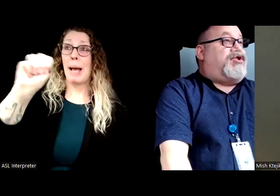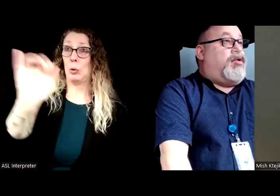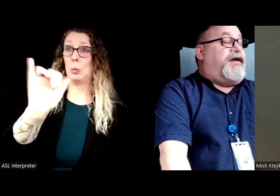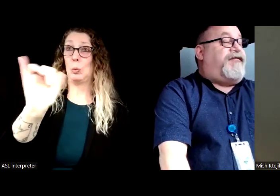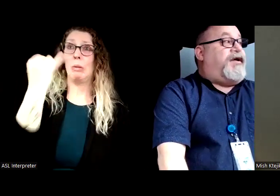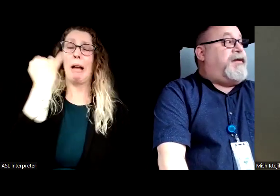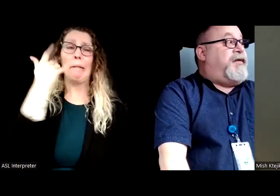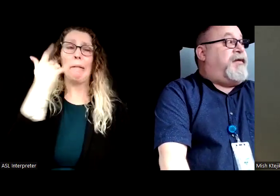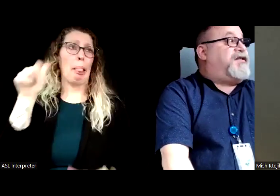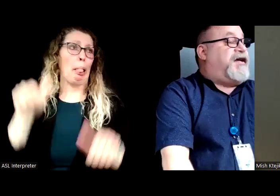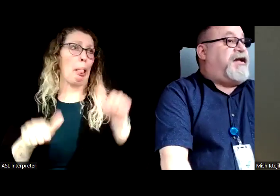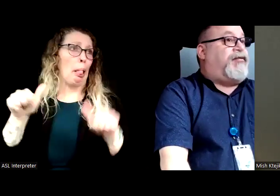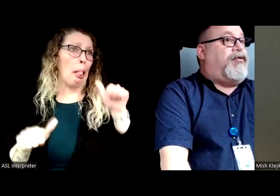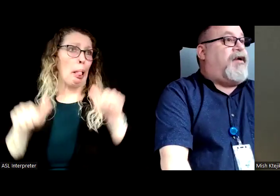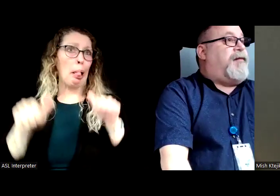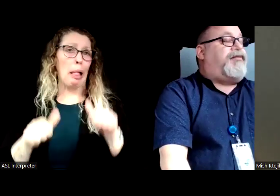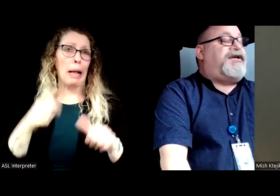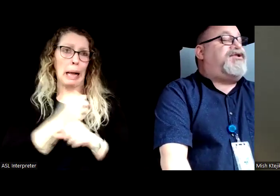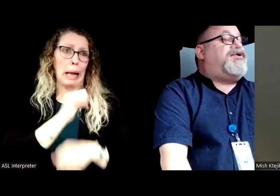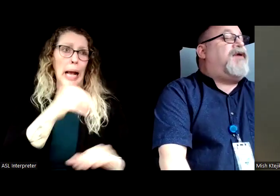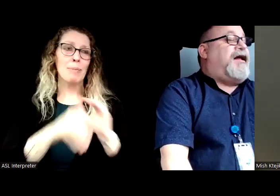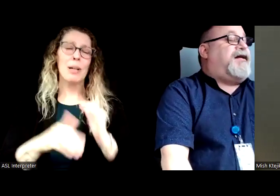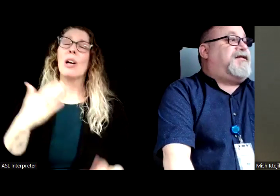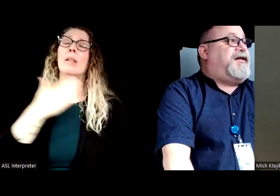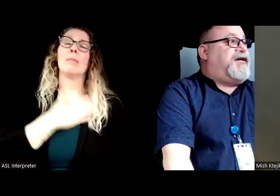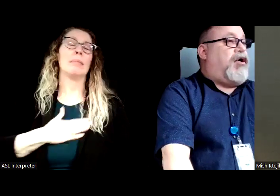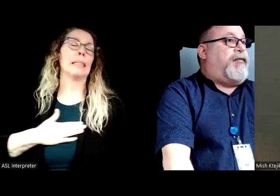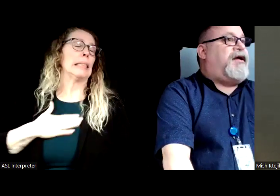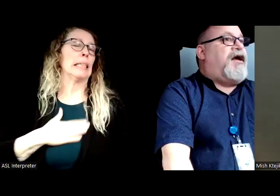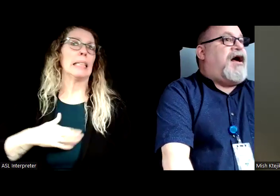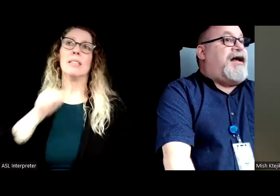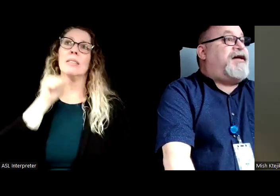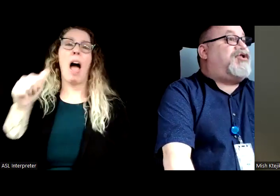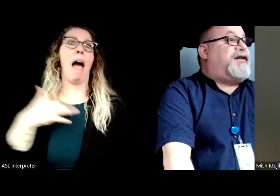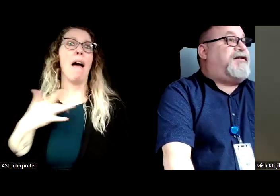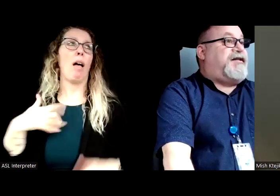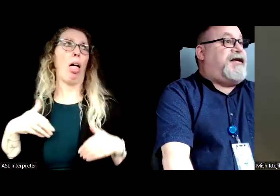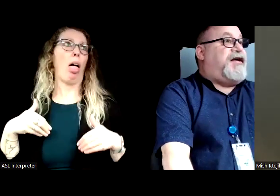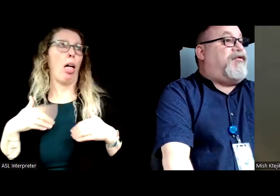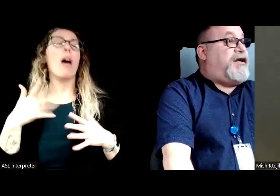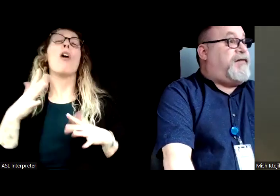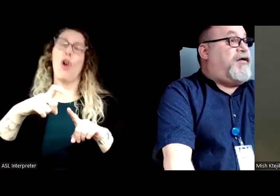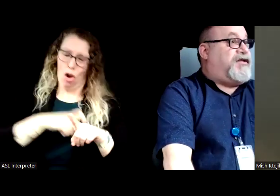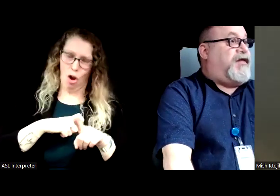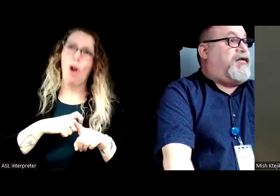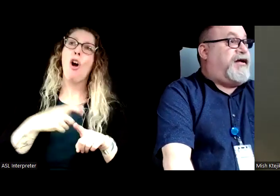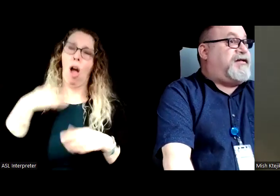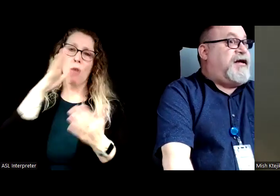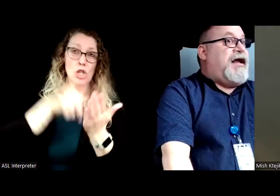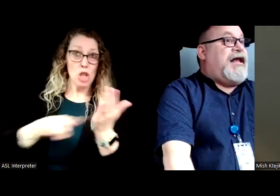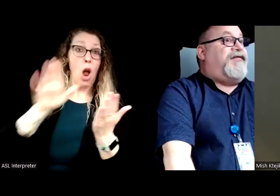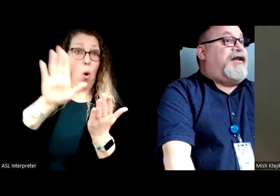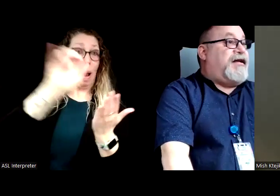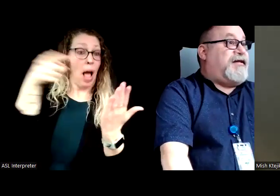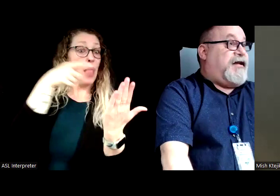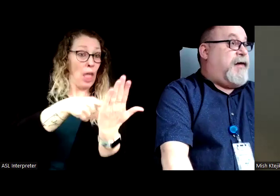not sure if your email is getting through, please do not hesitate to call me. I can check to see if your email is on the list,